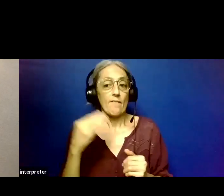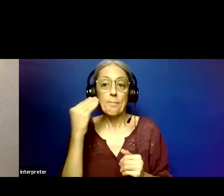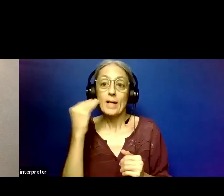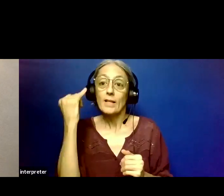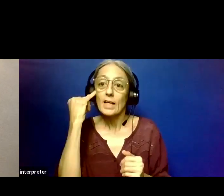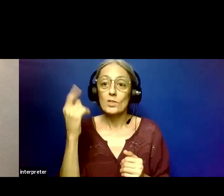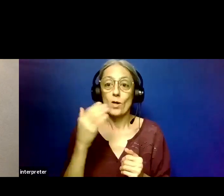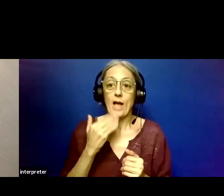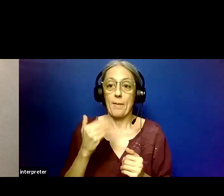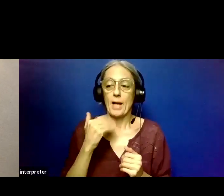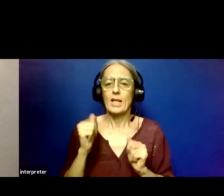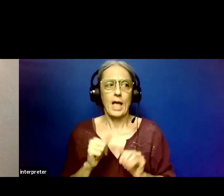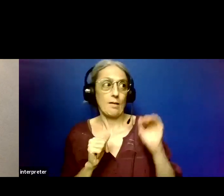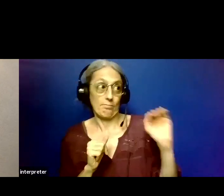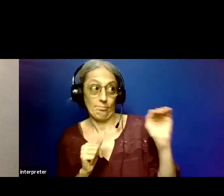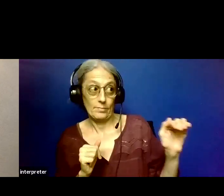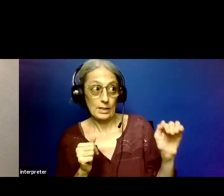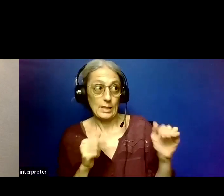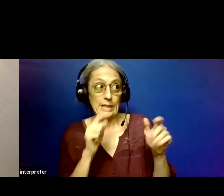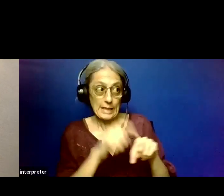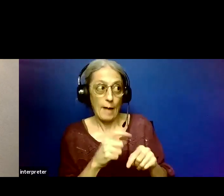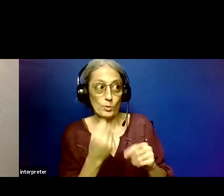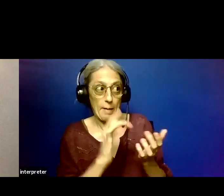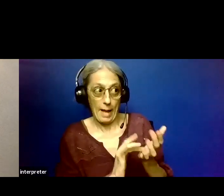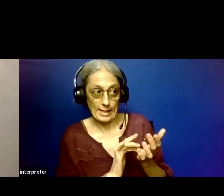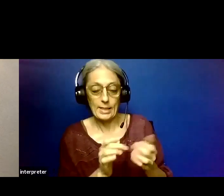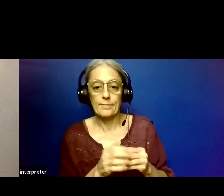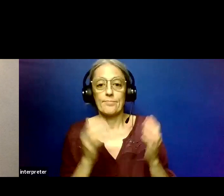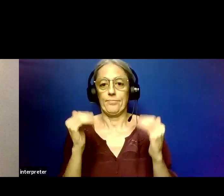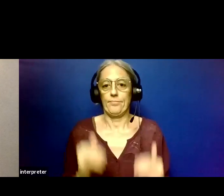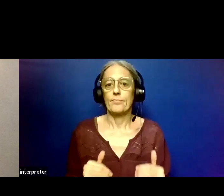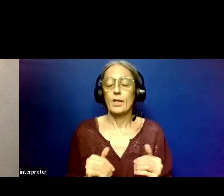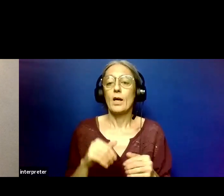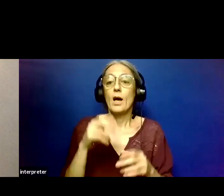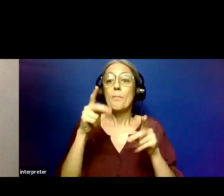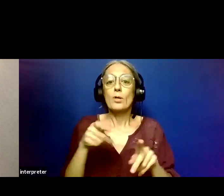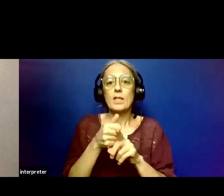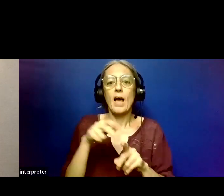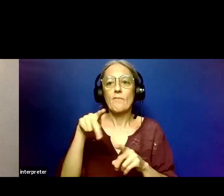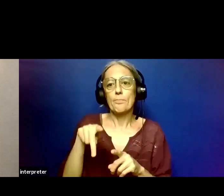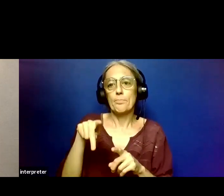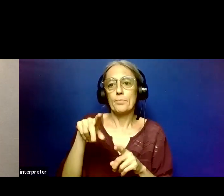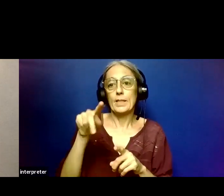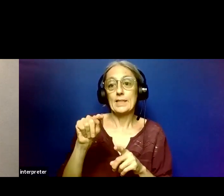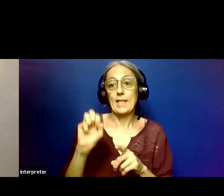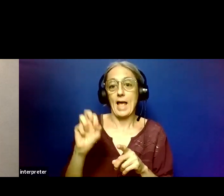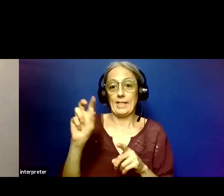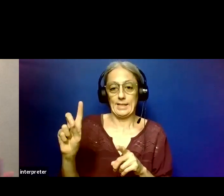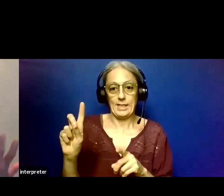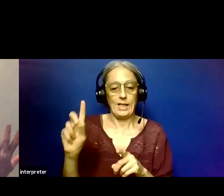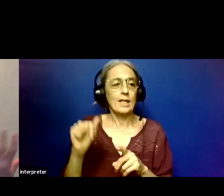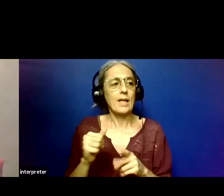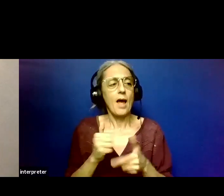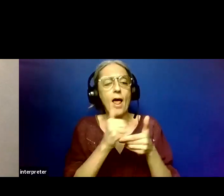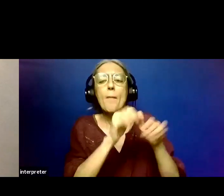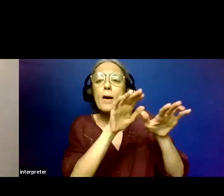take a prescribed medicine, calming a person with post-traumatic stress during an attack, or